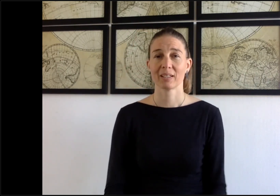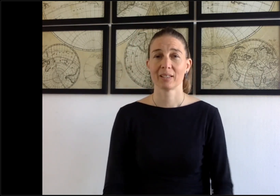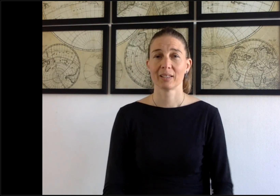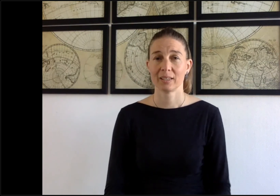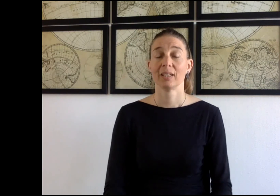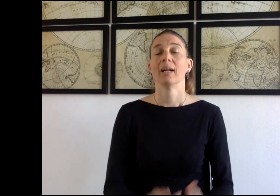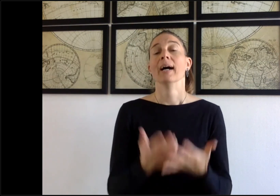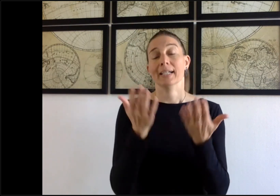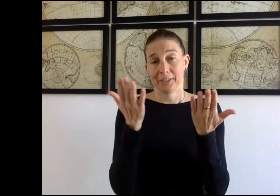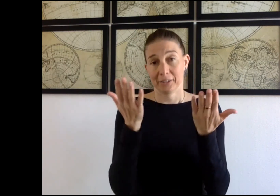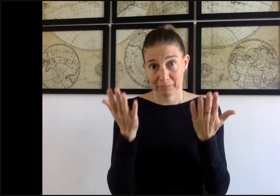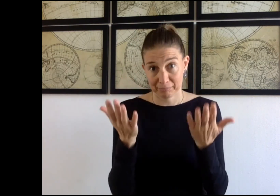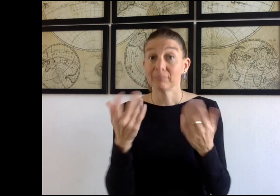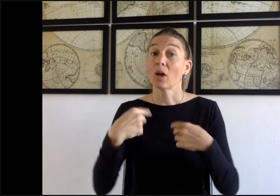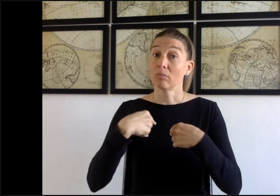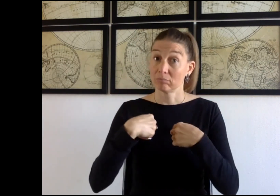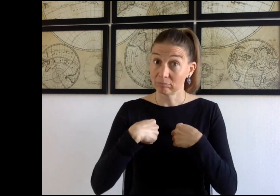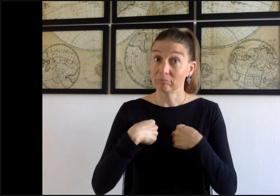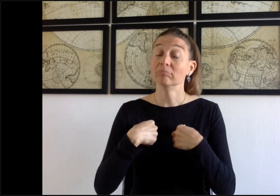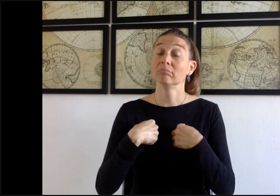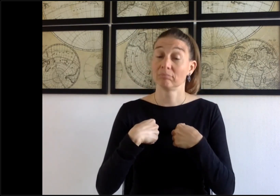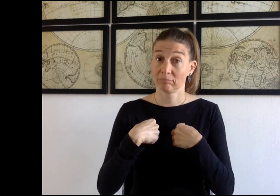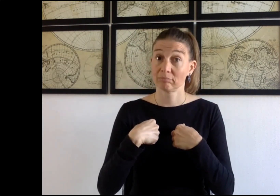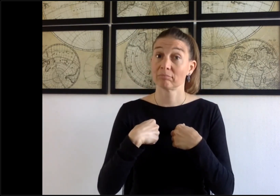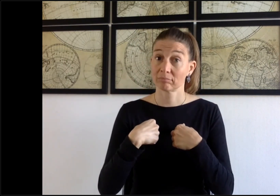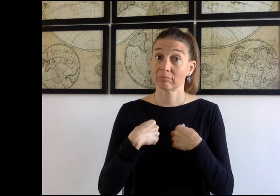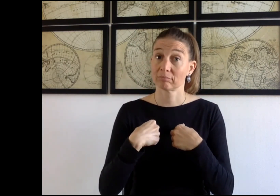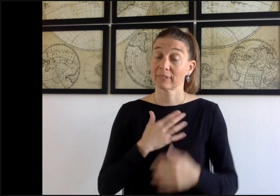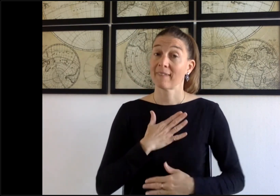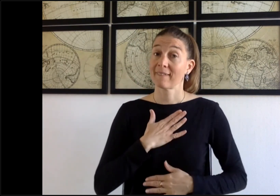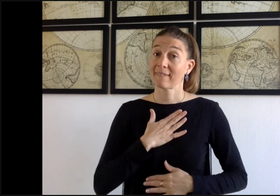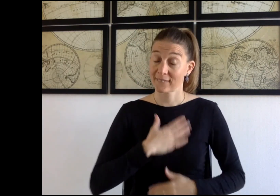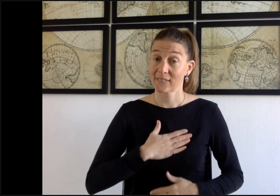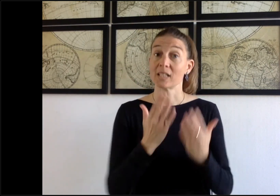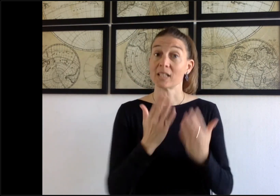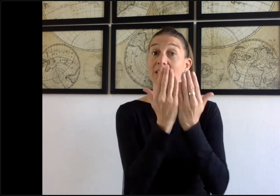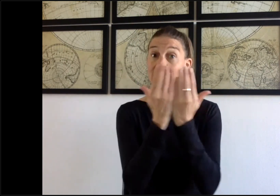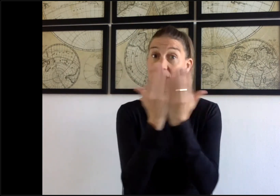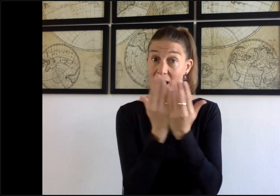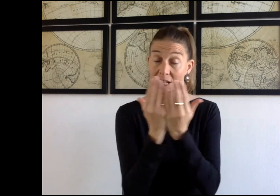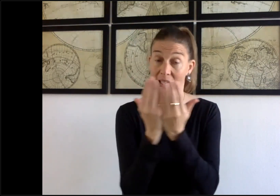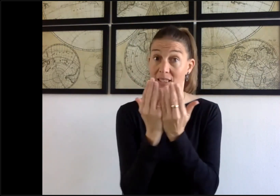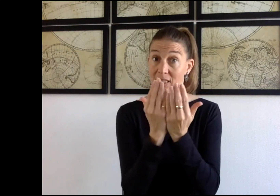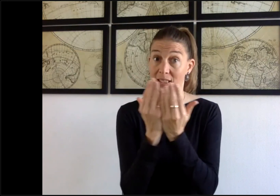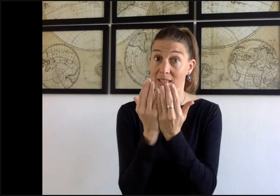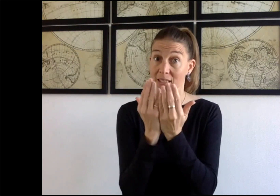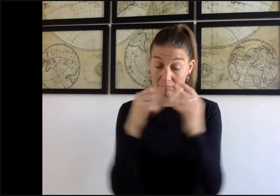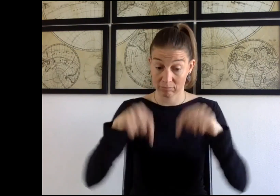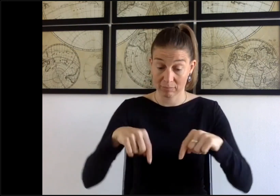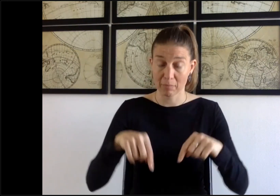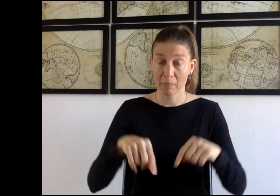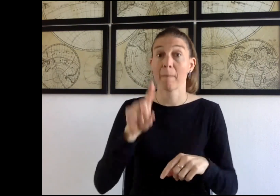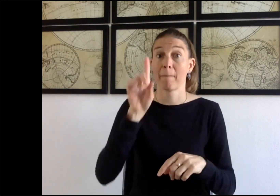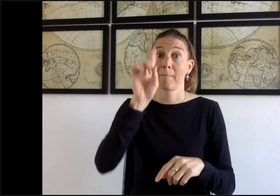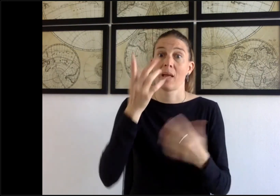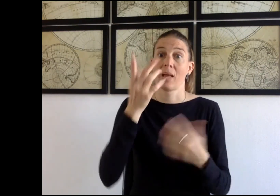decided to study, in order to be able to study as anyone else in the